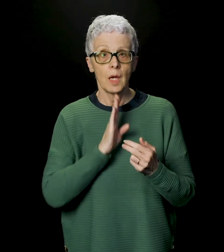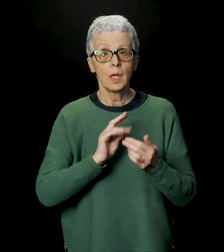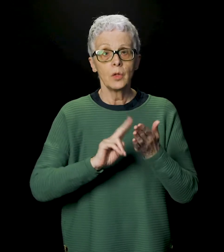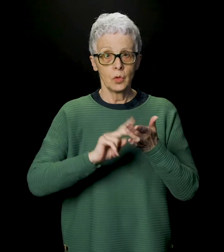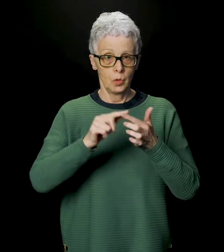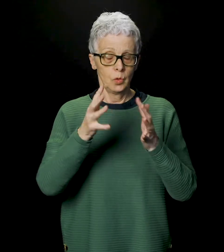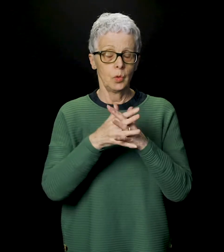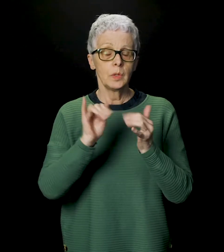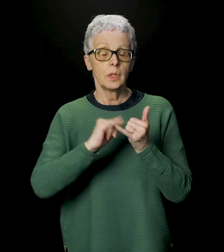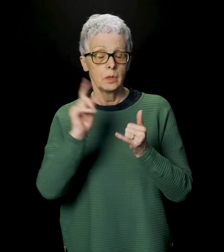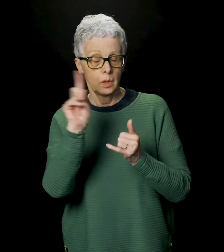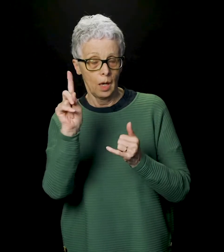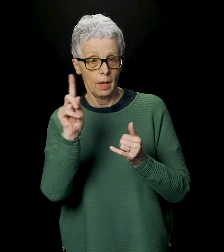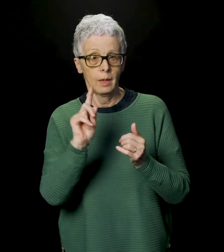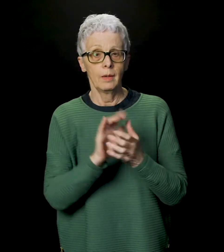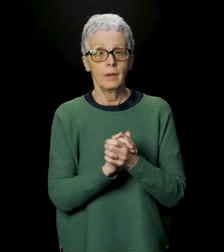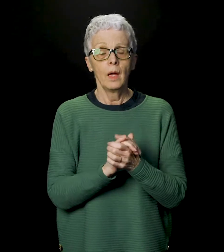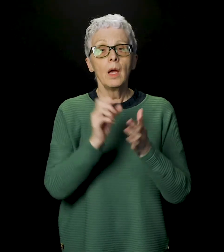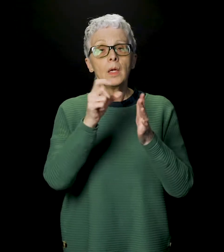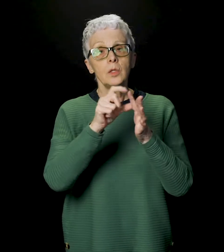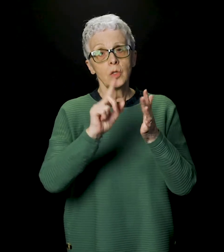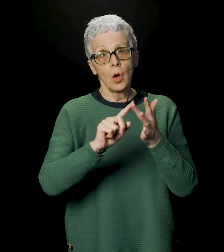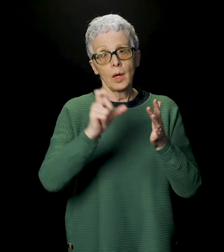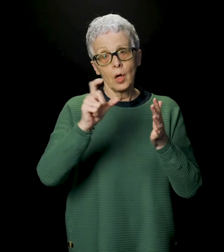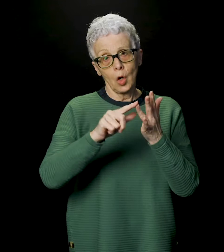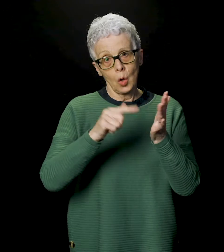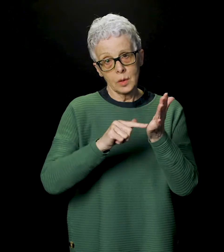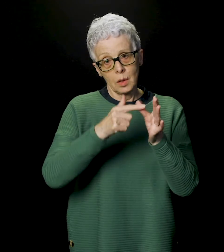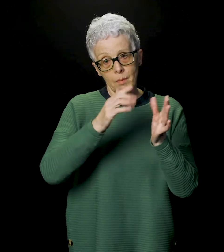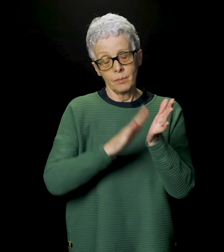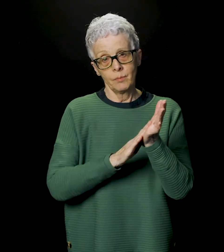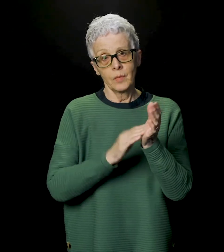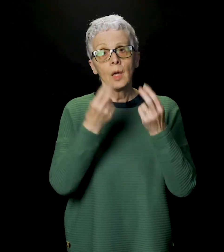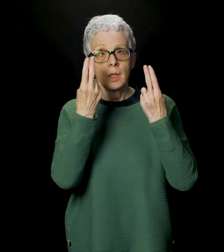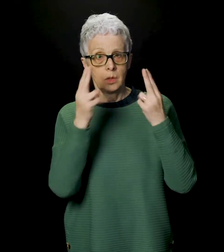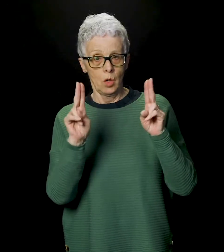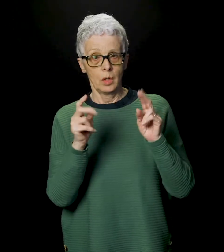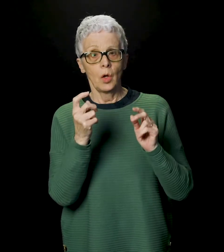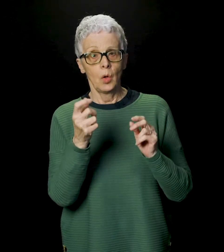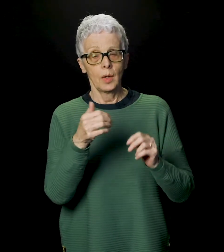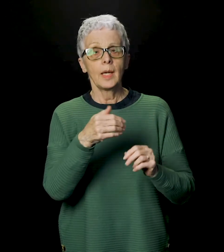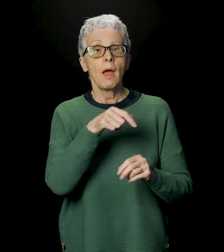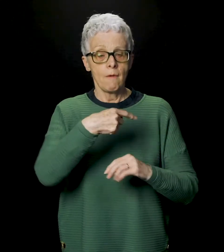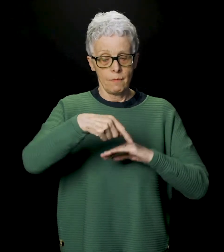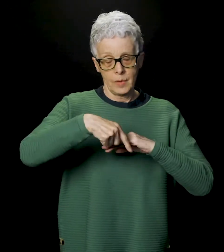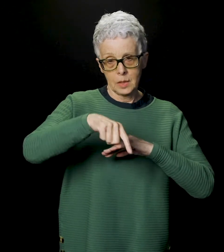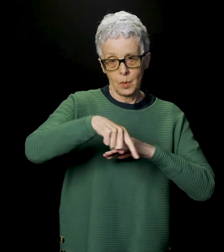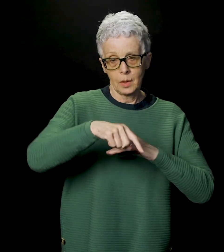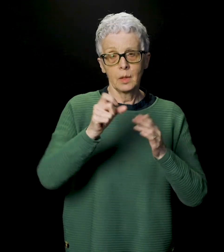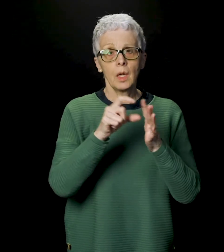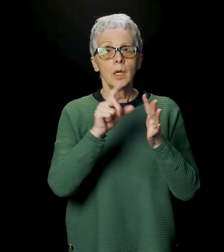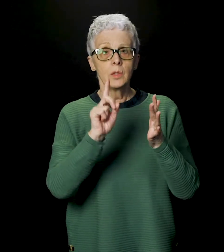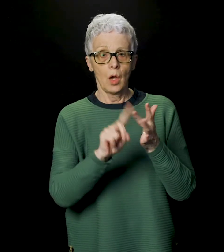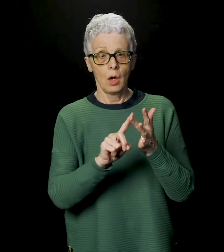you today, church, and that is that Di Cottam passed away earlier this week. Di